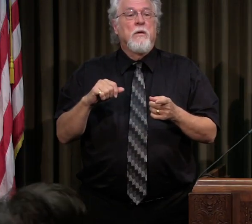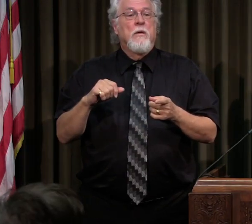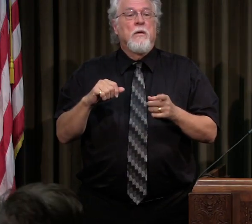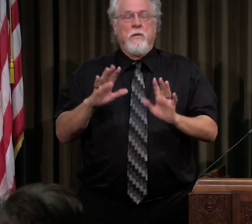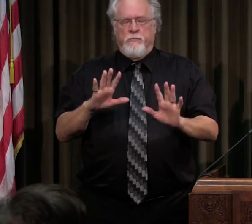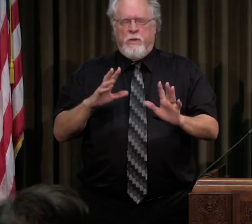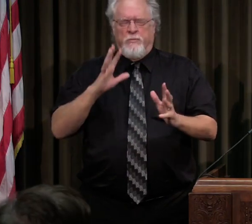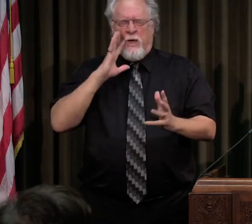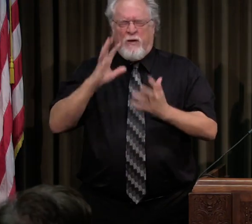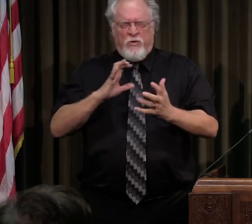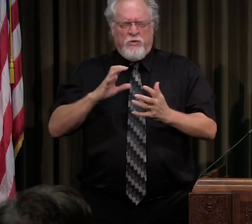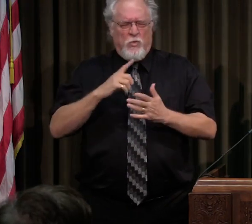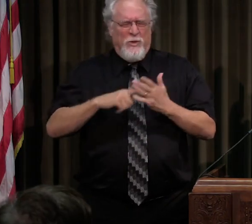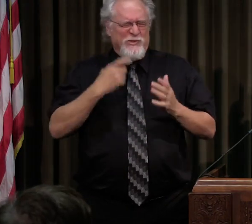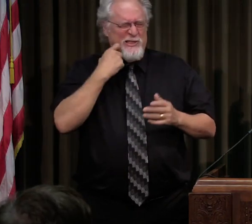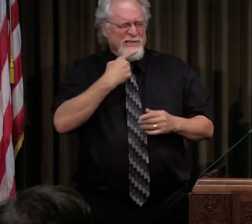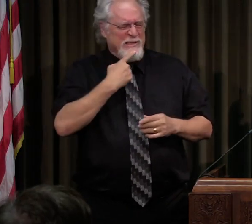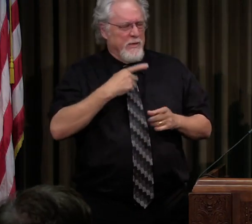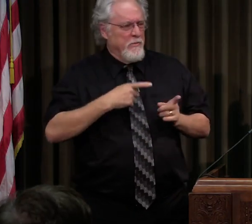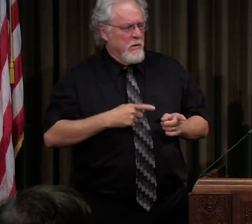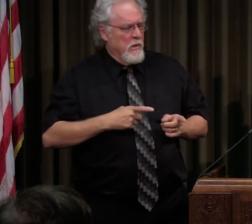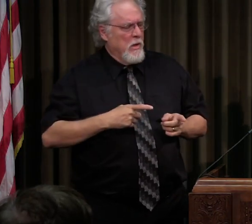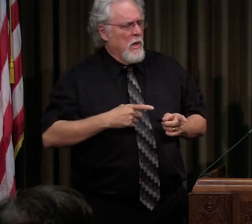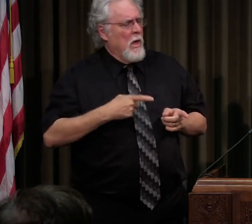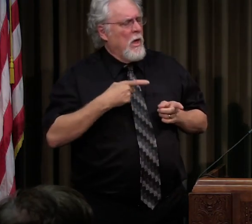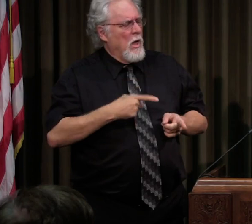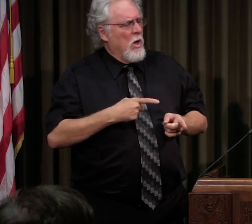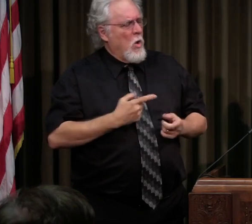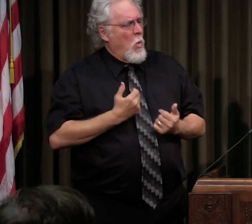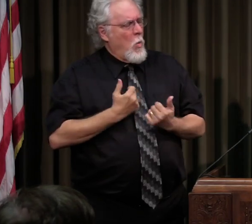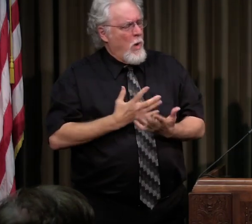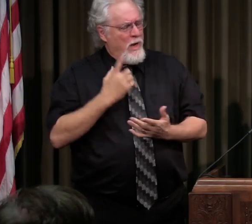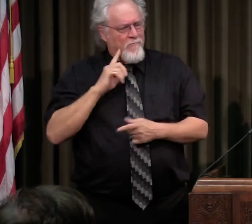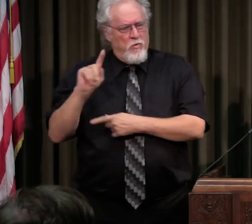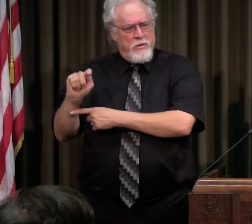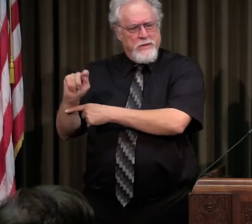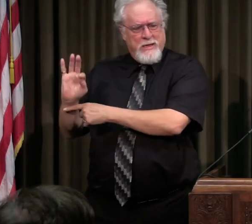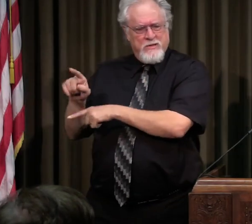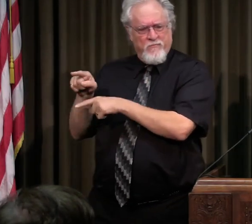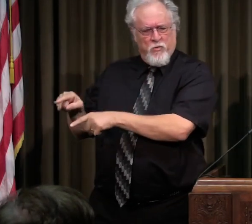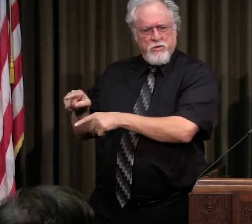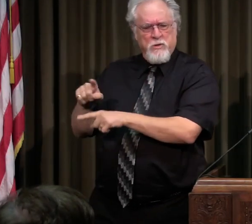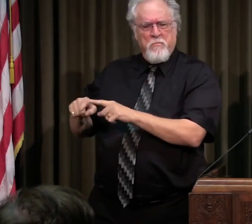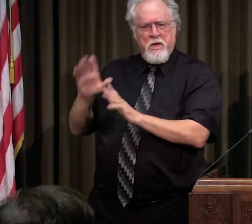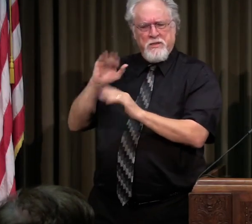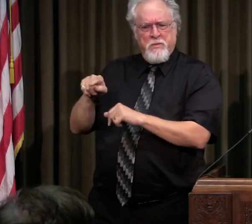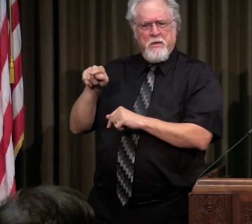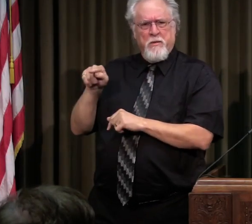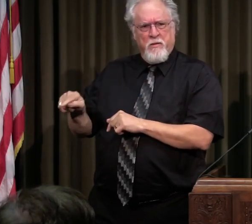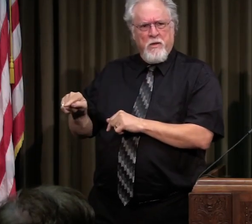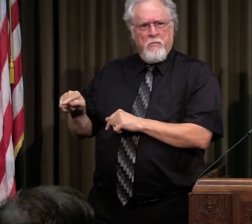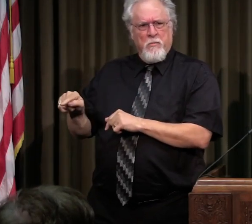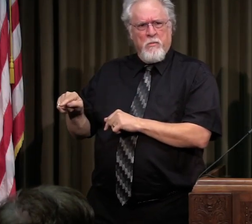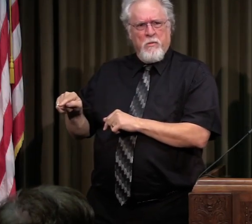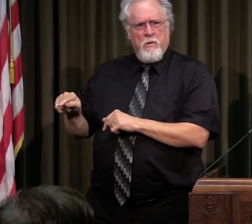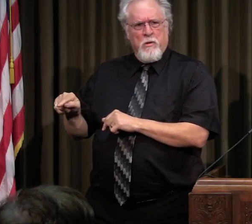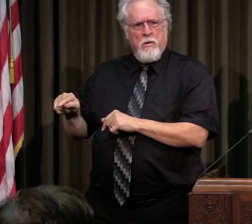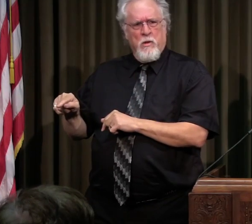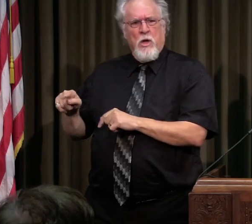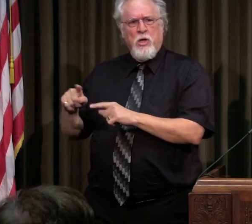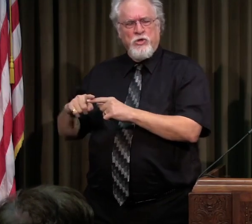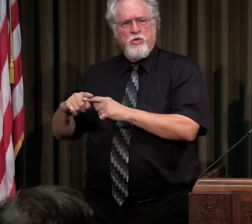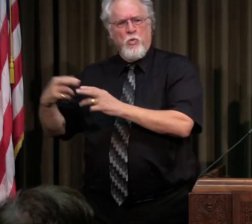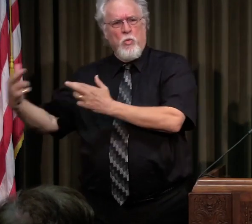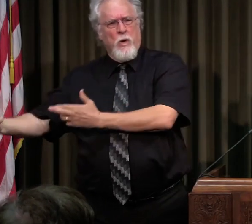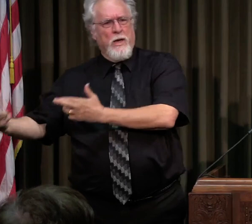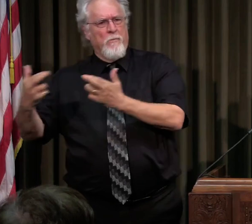I'm a little confused by what you were saying before. You say you want to wait for the task force, but you expect the task force to largely recommend